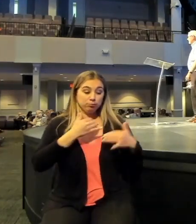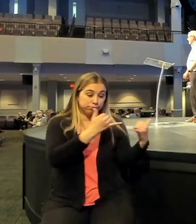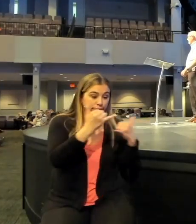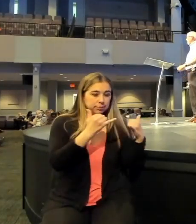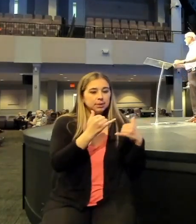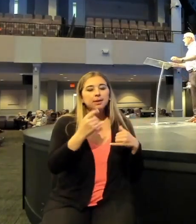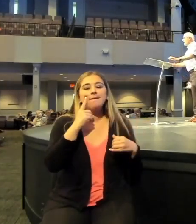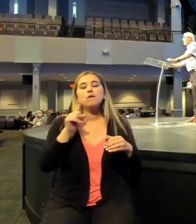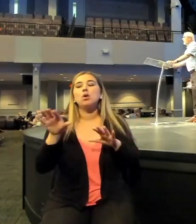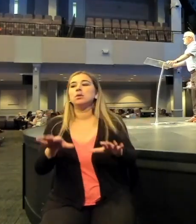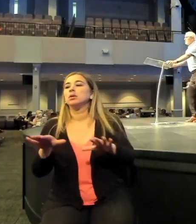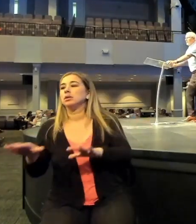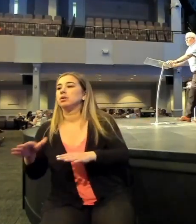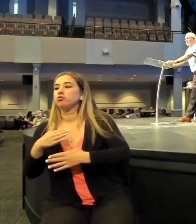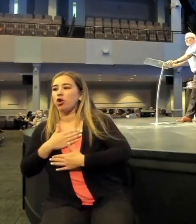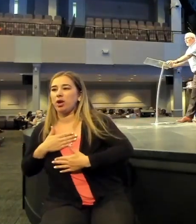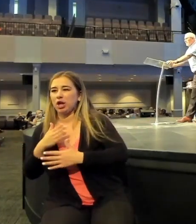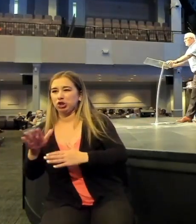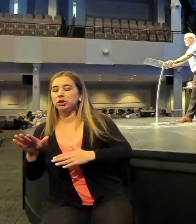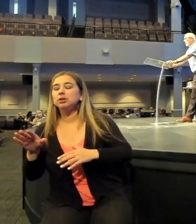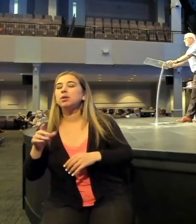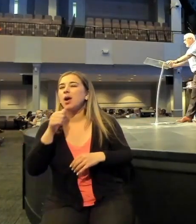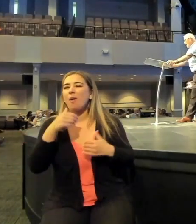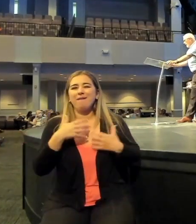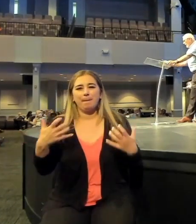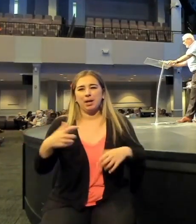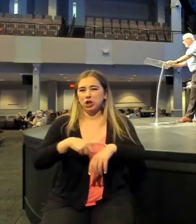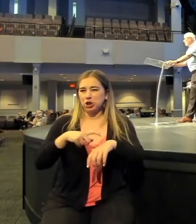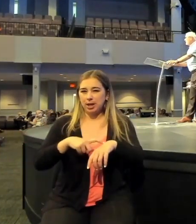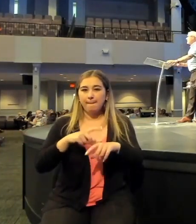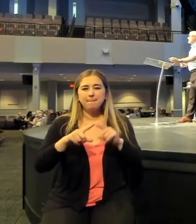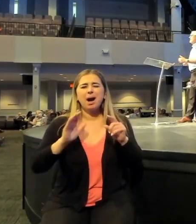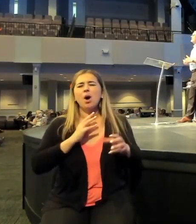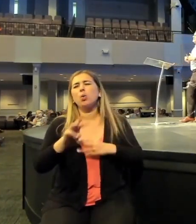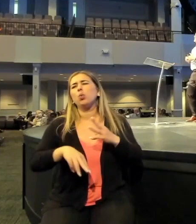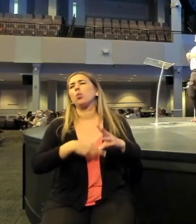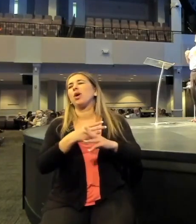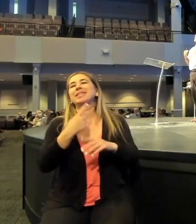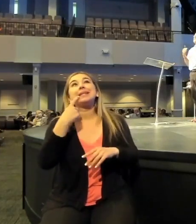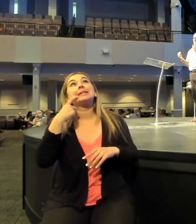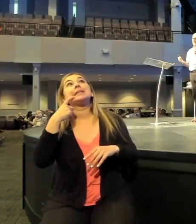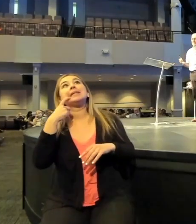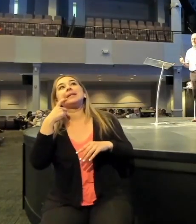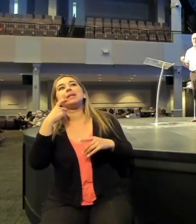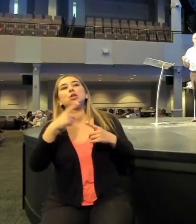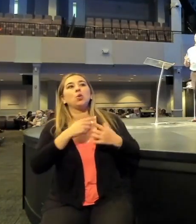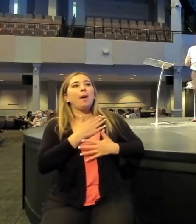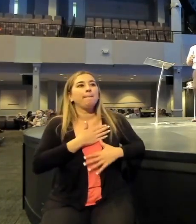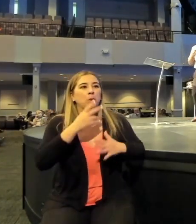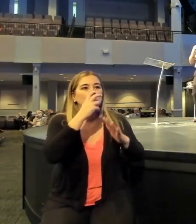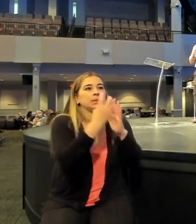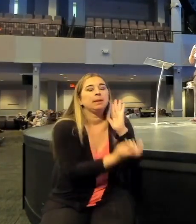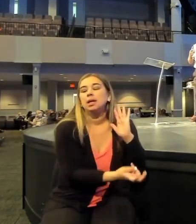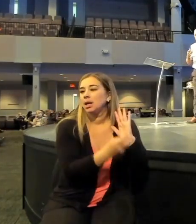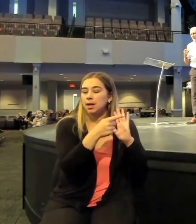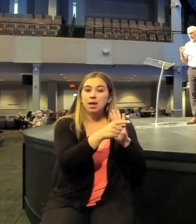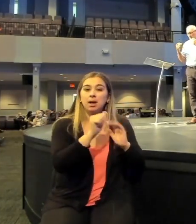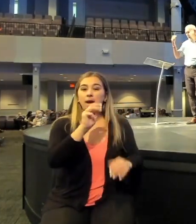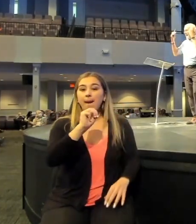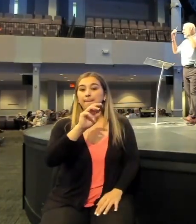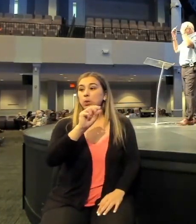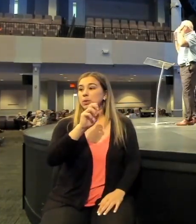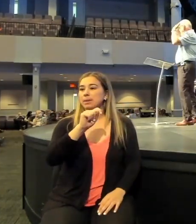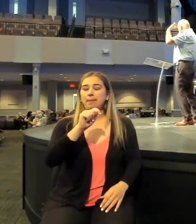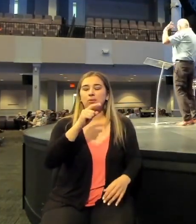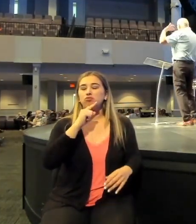recreation. I don't have time to talk much about this one today, but our world today is addicted to amusement. Amusement